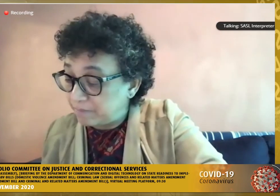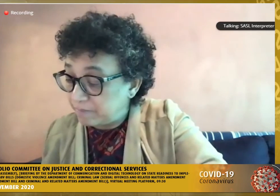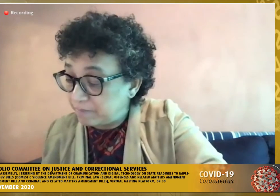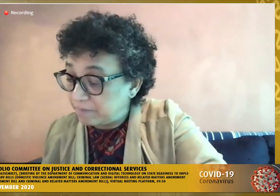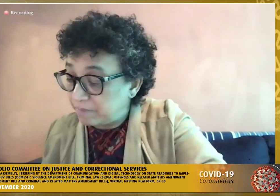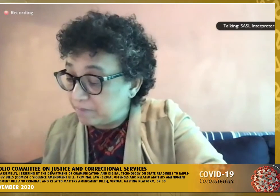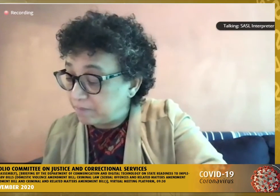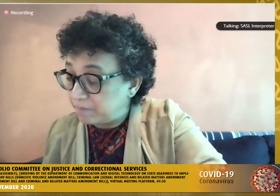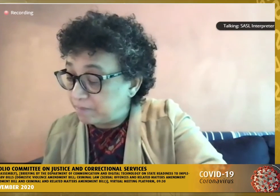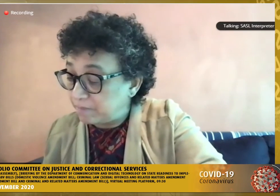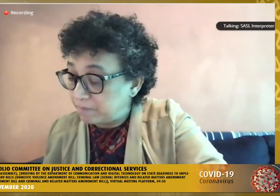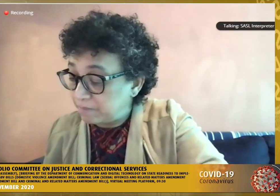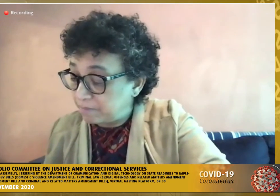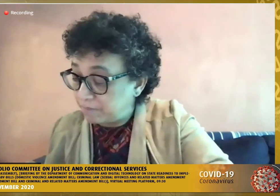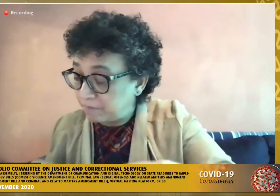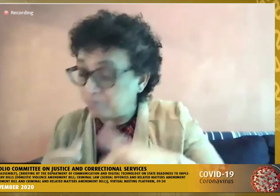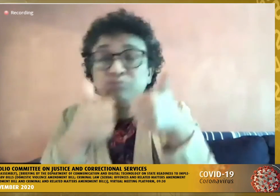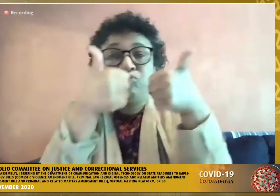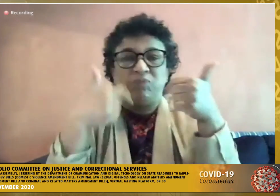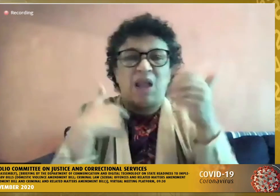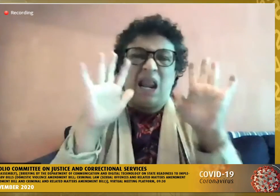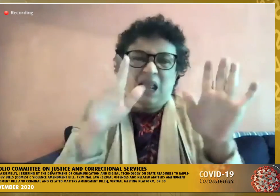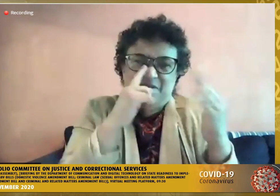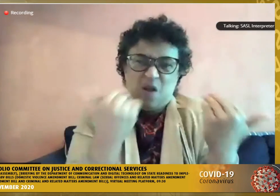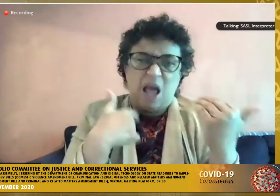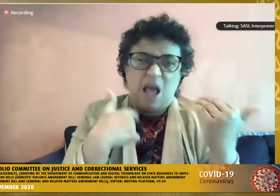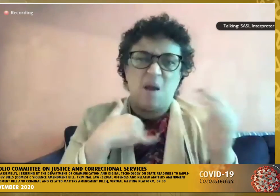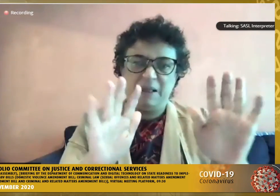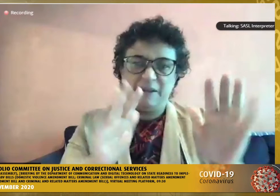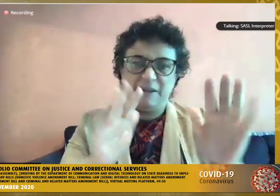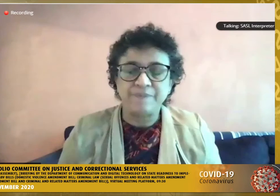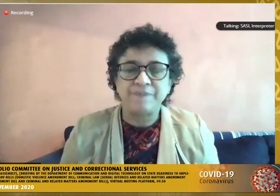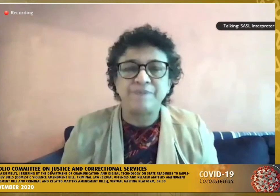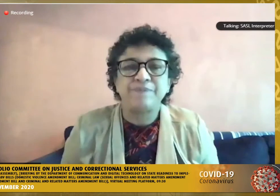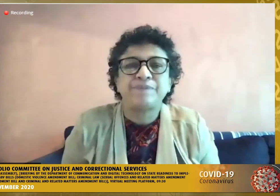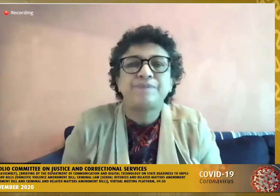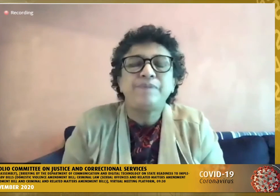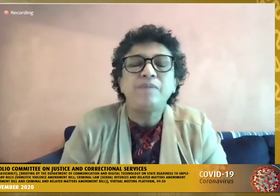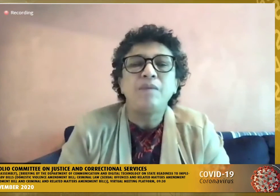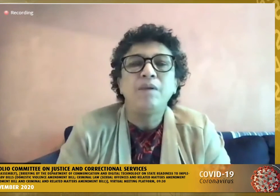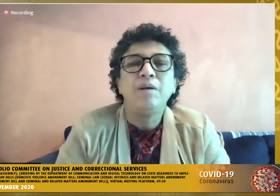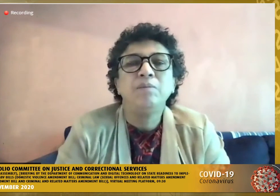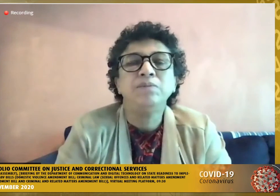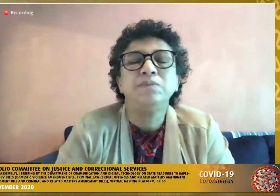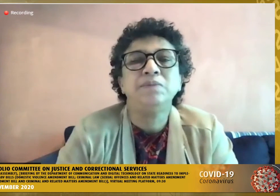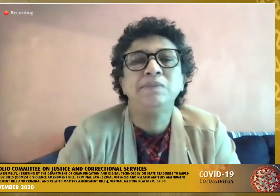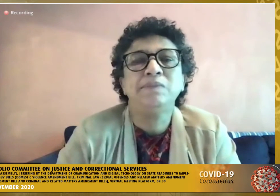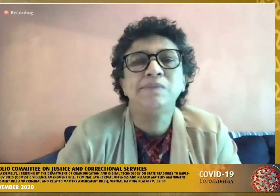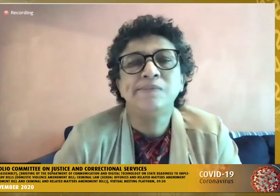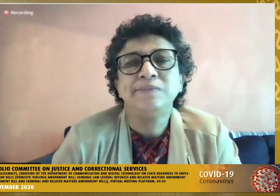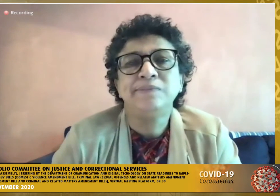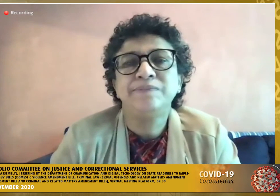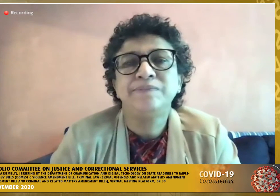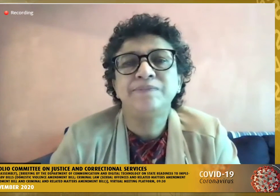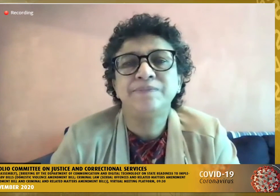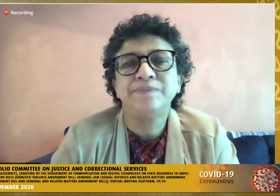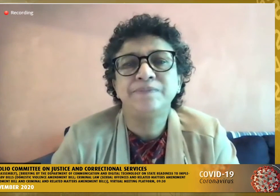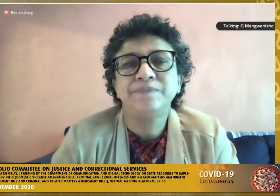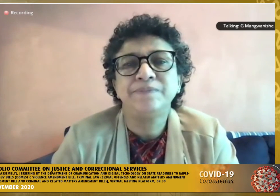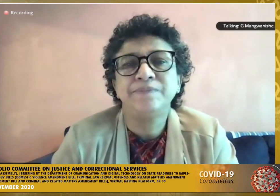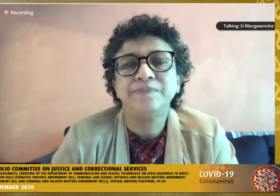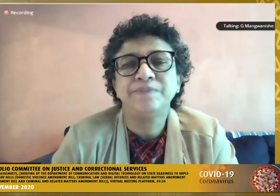easier access to all the provisions that are provided for in the bills. I'll leave it at there. I'll leave it there, Chair. Thank you very